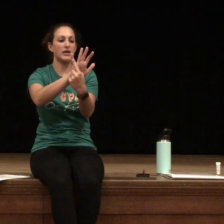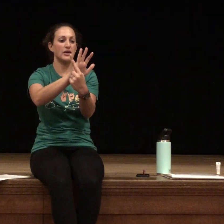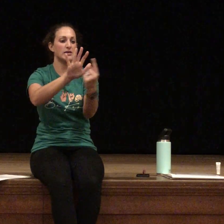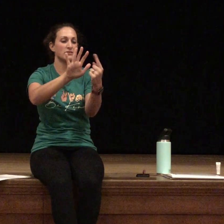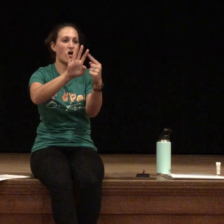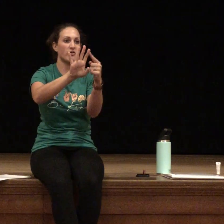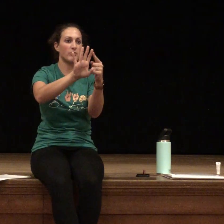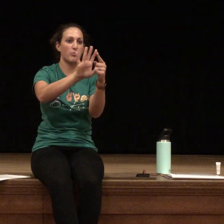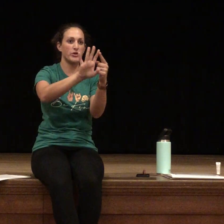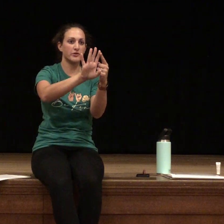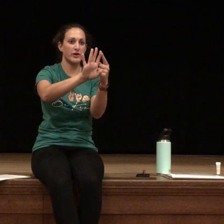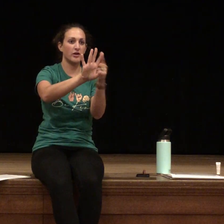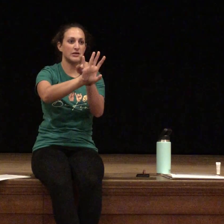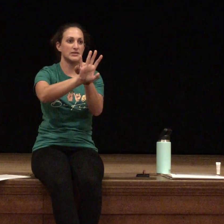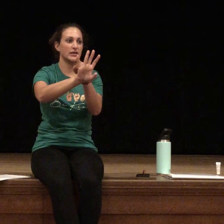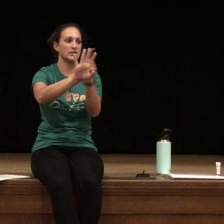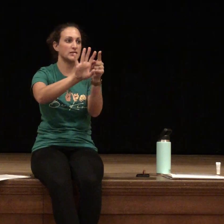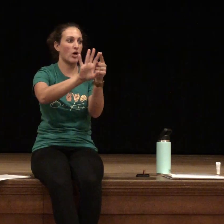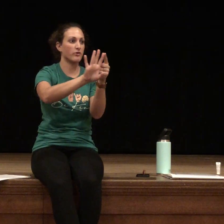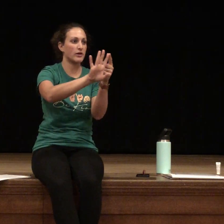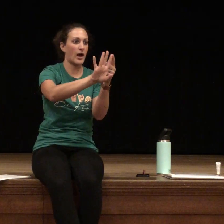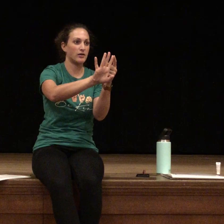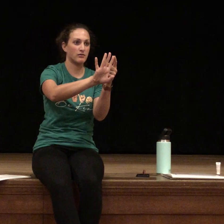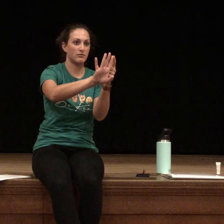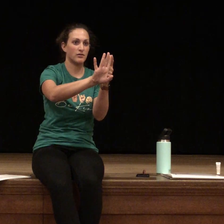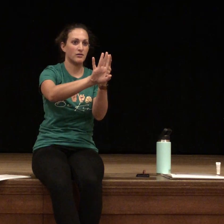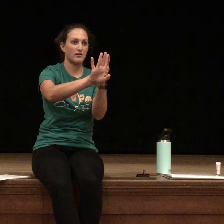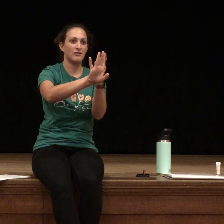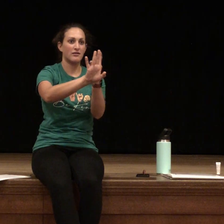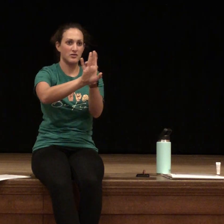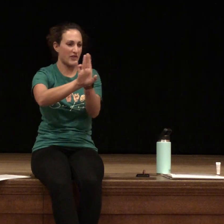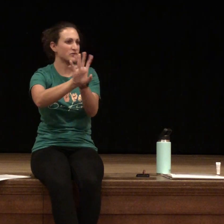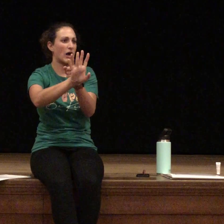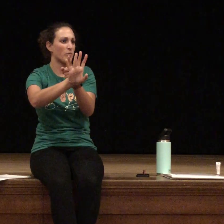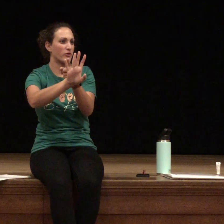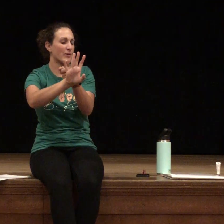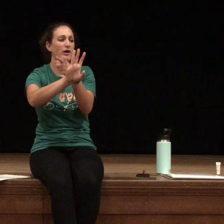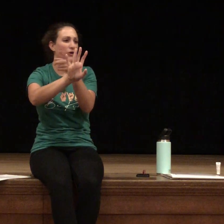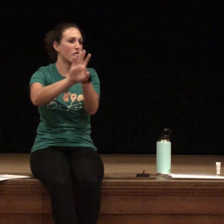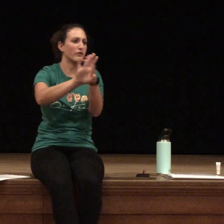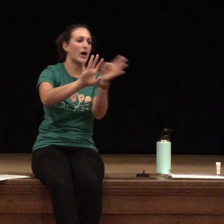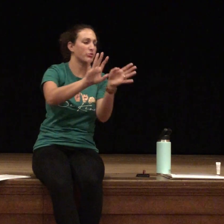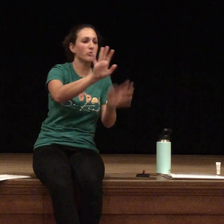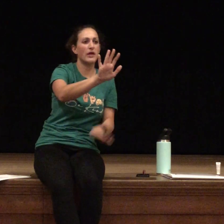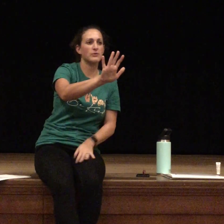pinky is smaller than my pointer finger and 6 is smaller than 9. That's what helped me remember. I don't know if it'll help you, but that's what helped